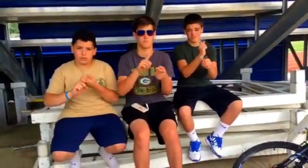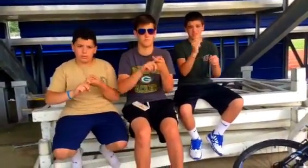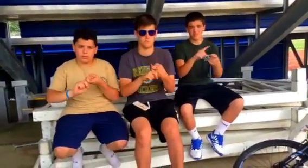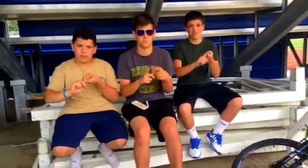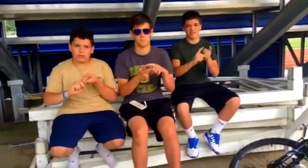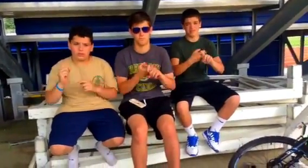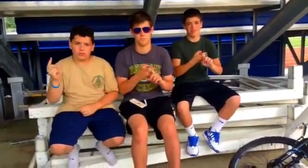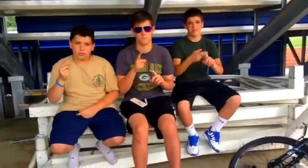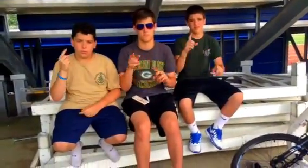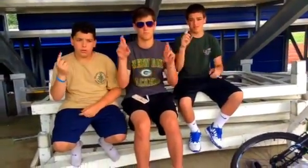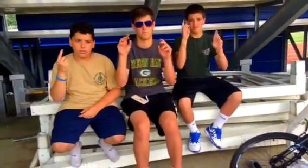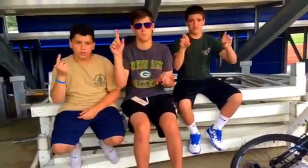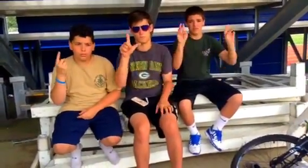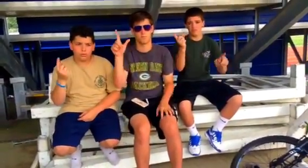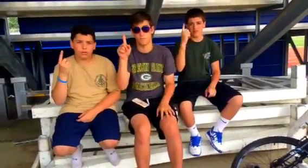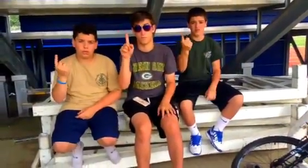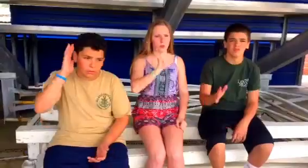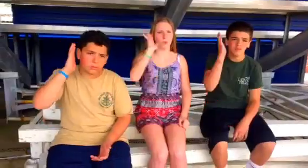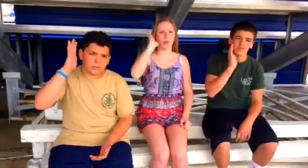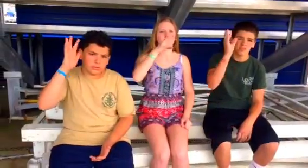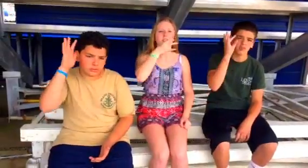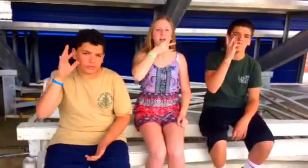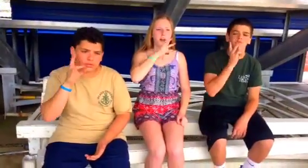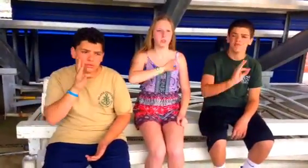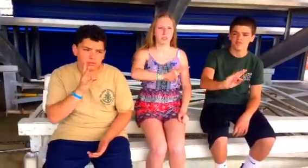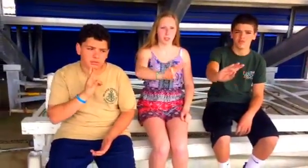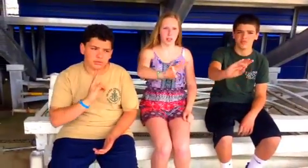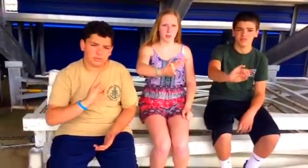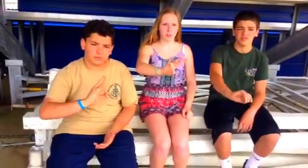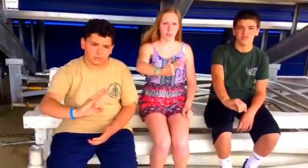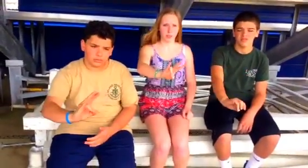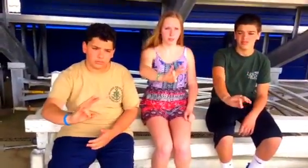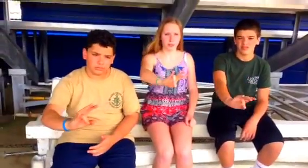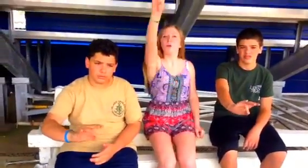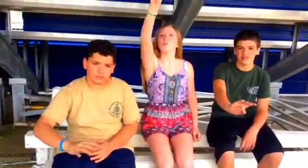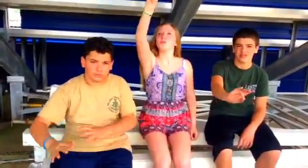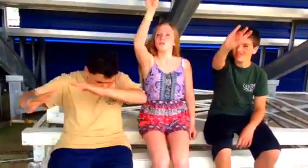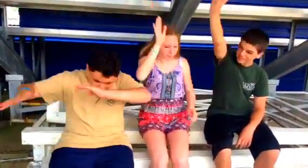yourself some friends or you'll be lonely. Once I was 7 years old.